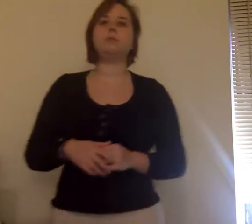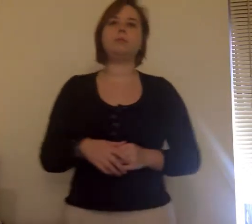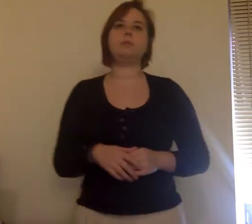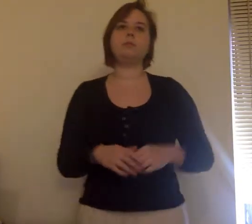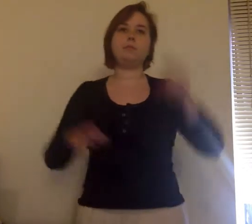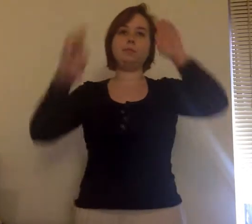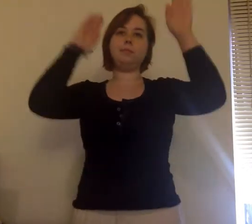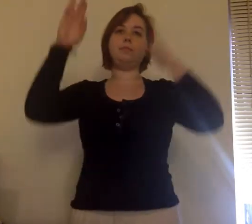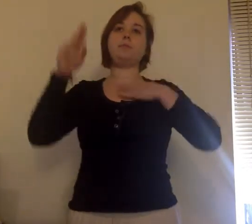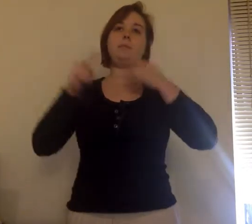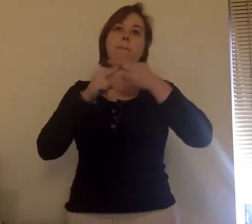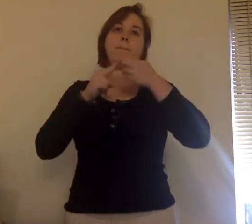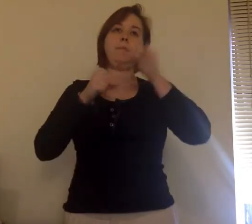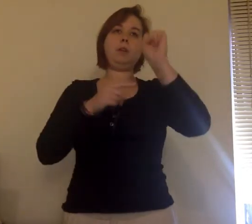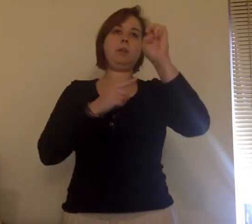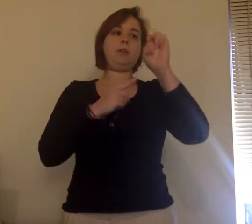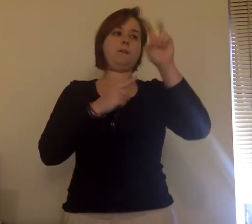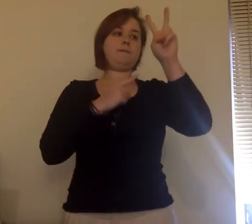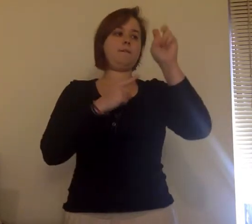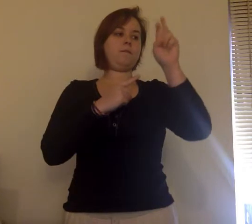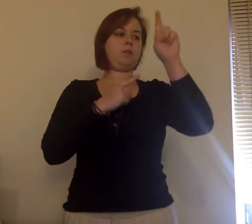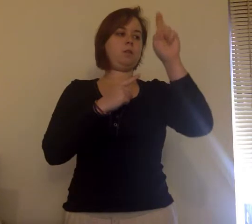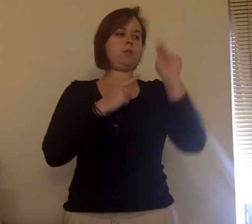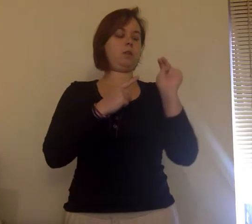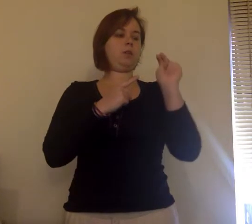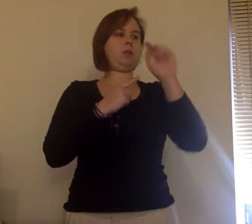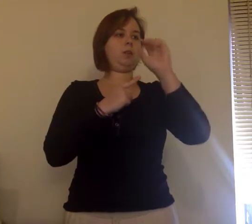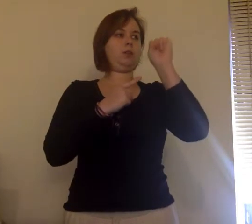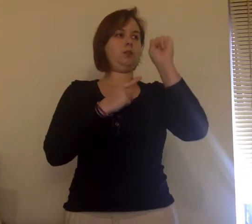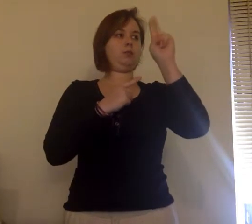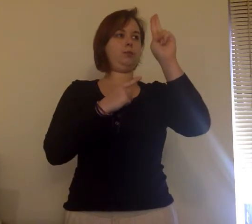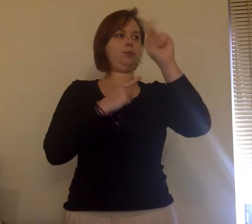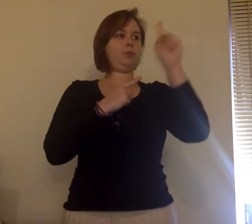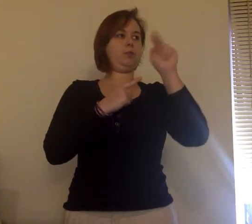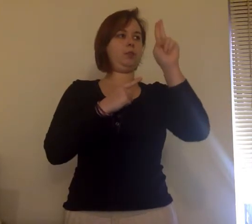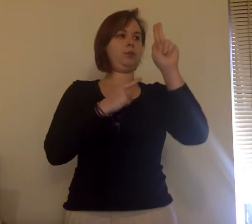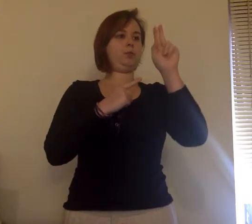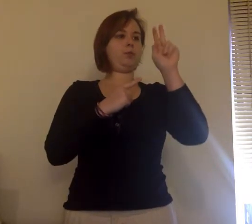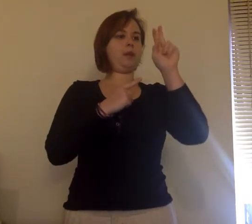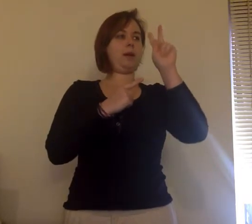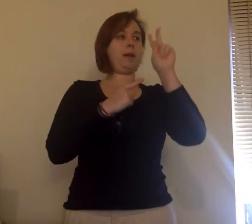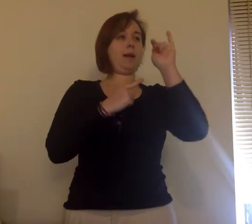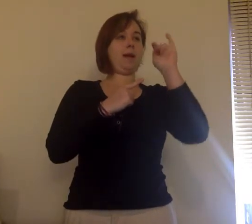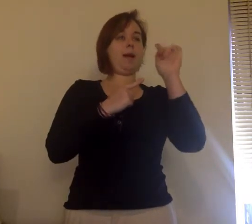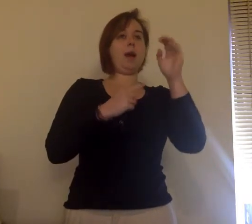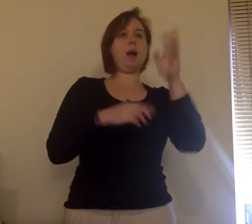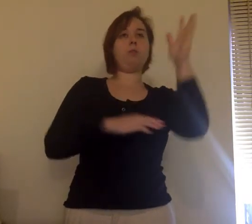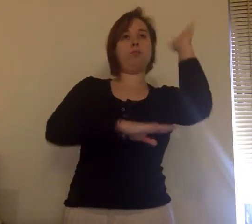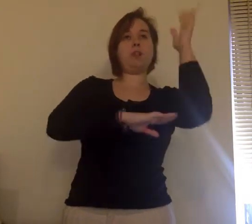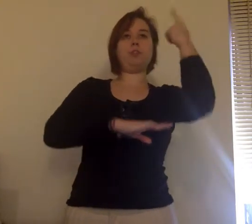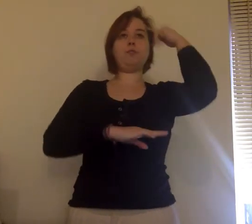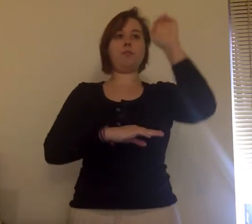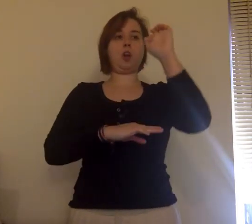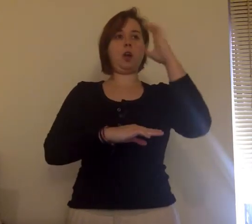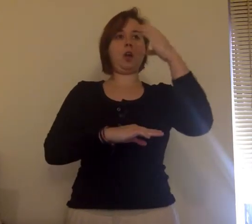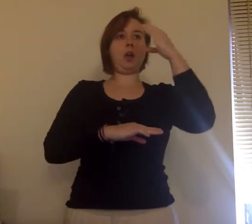Hello, I'm Severin Suzuki speaking for ECHO, the Environmental Children's Organization. We're a group of 12 and 13-year-olds trying